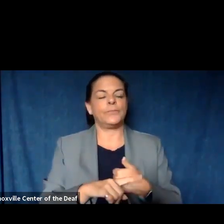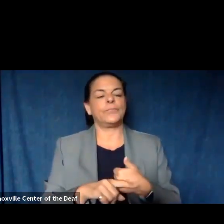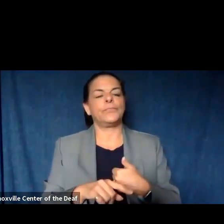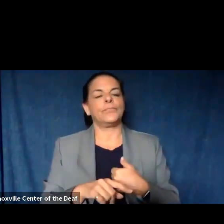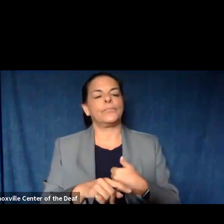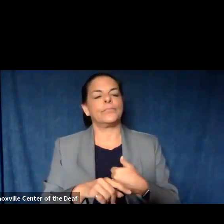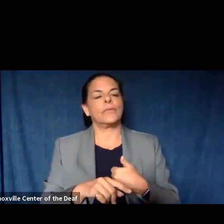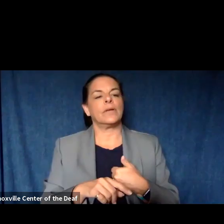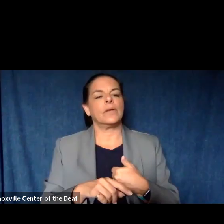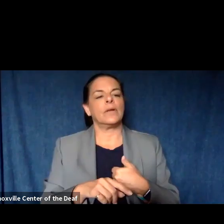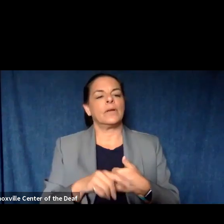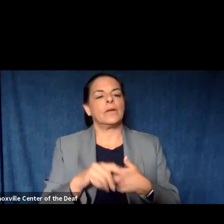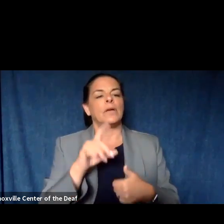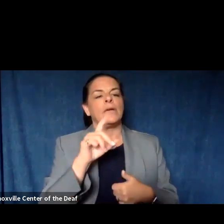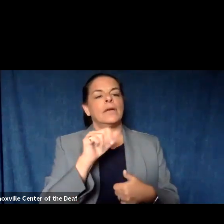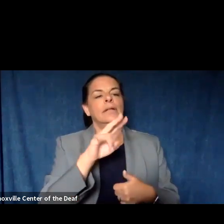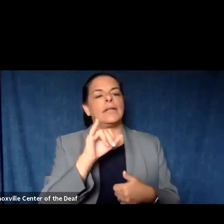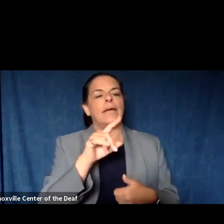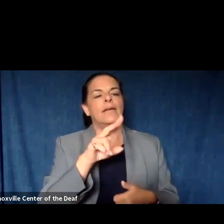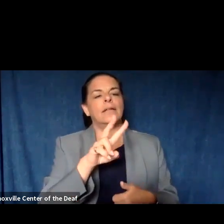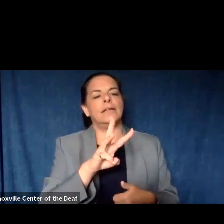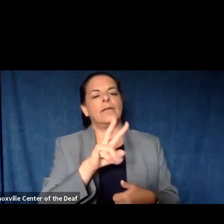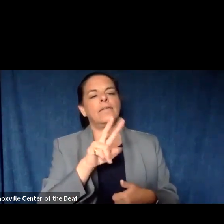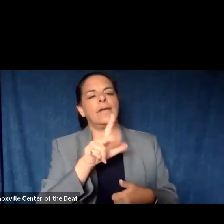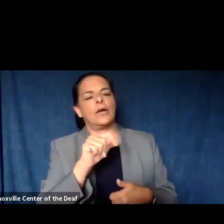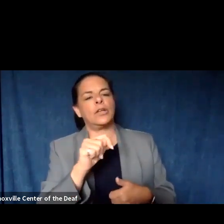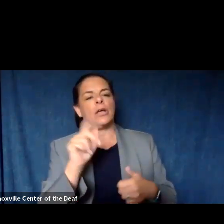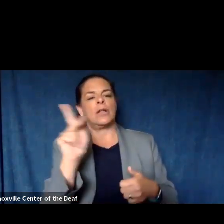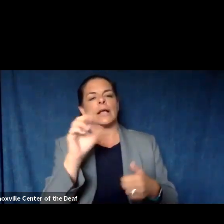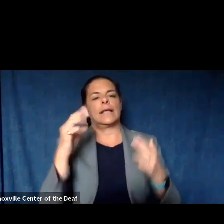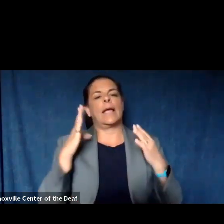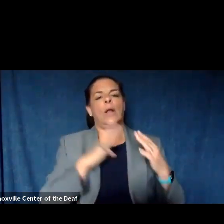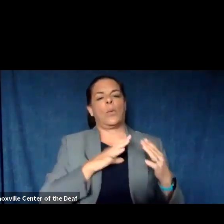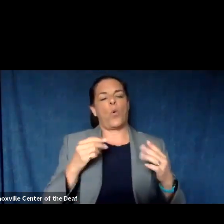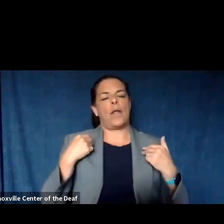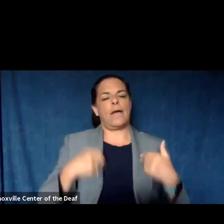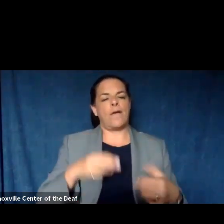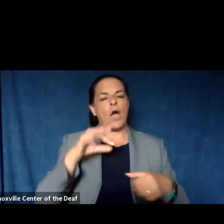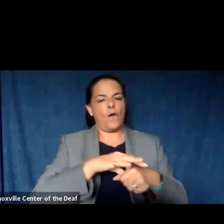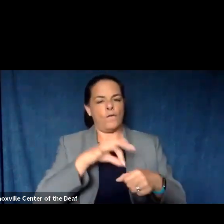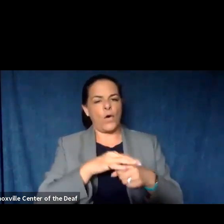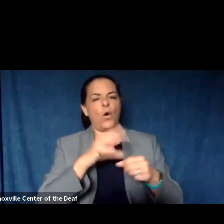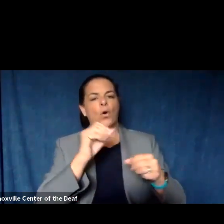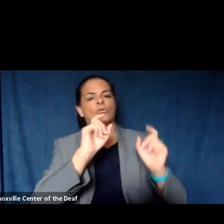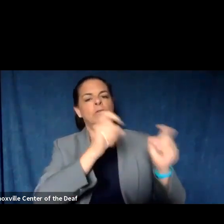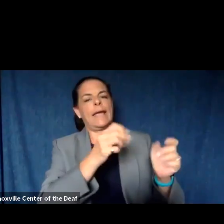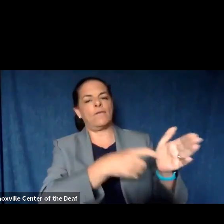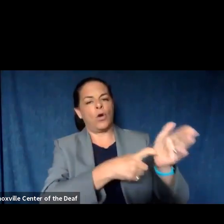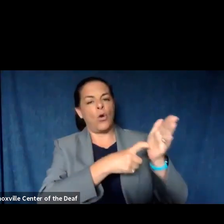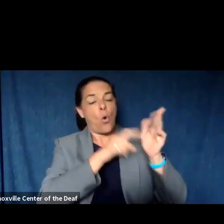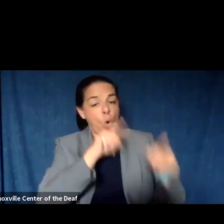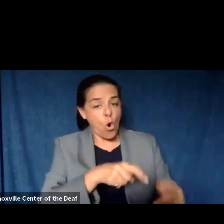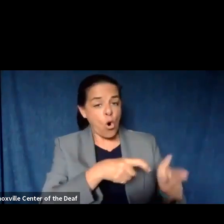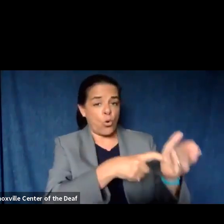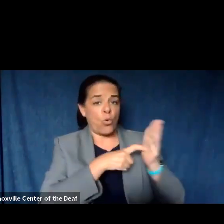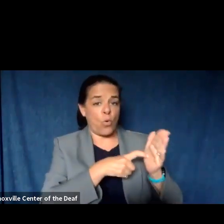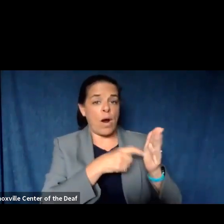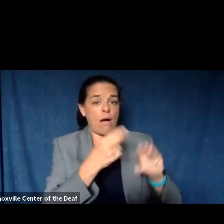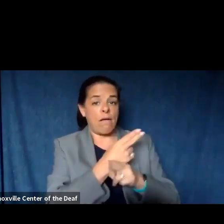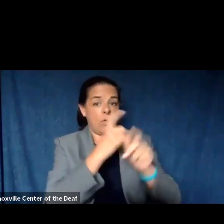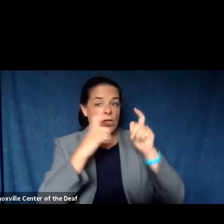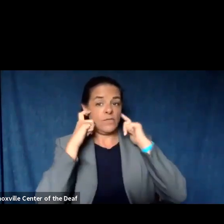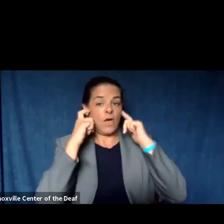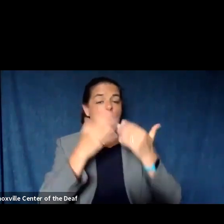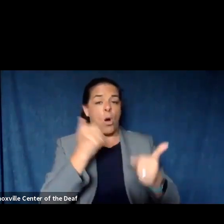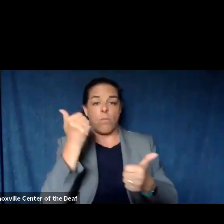those. From David with WVLT, Knox County Board of Health voted to issue an order requiring people to wear face coverings in virtually all